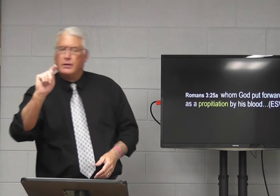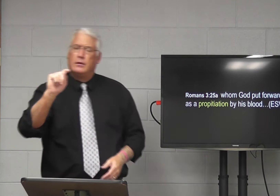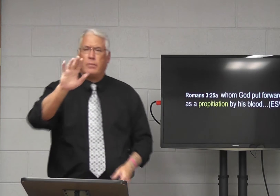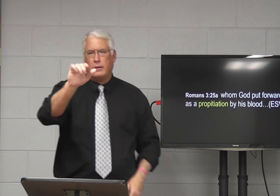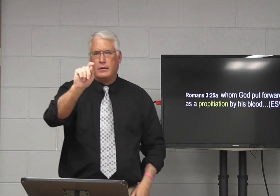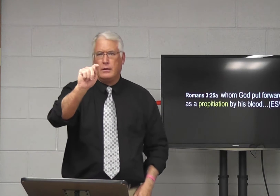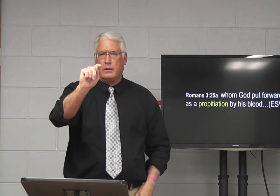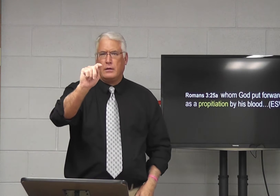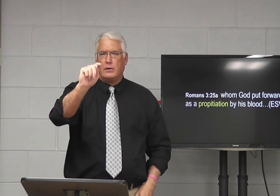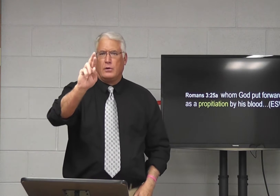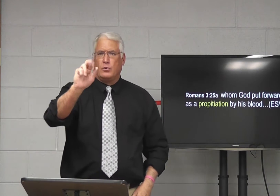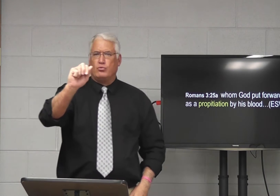T-R-E-A.